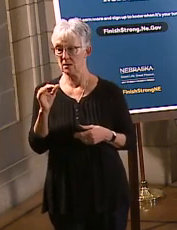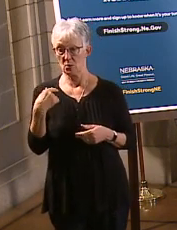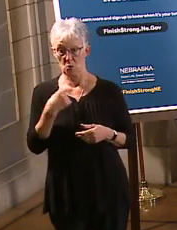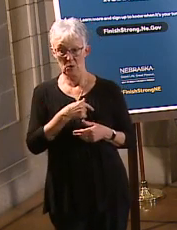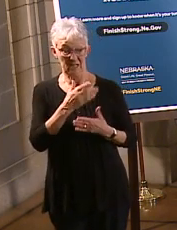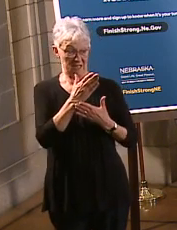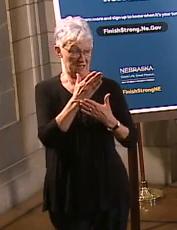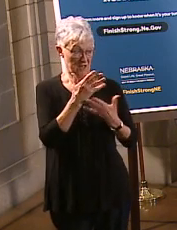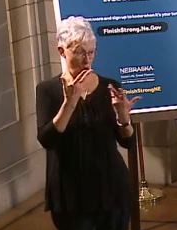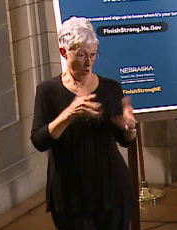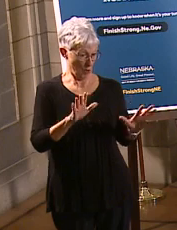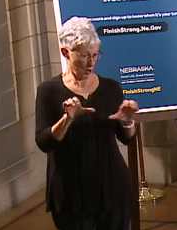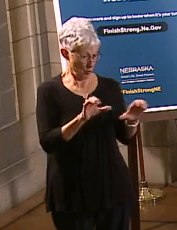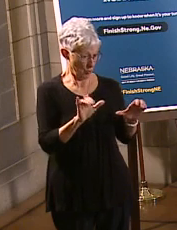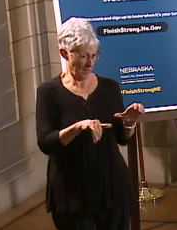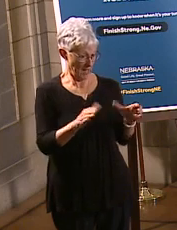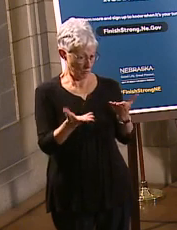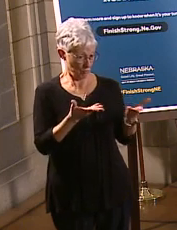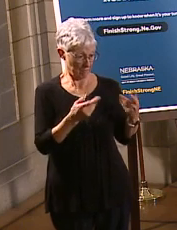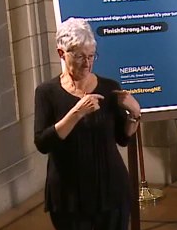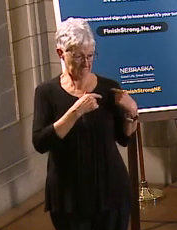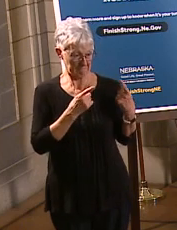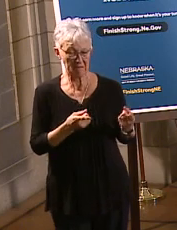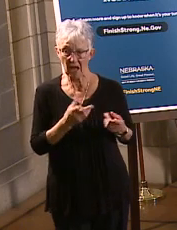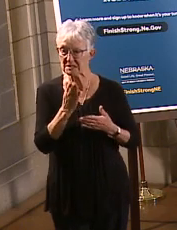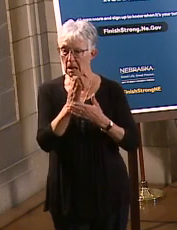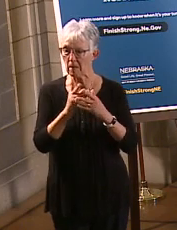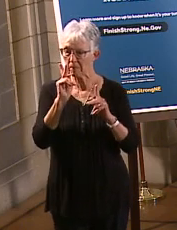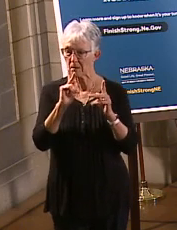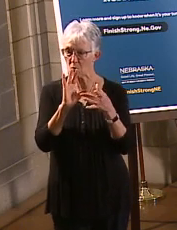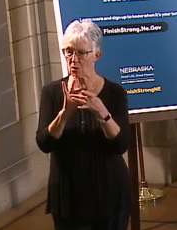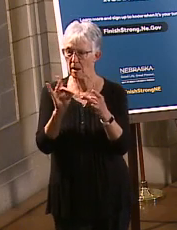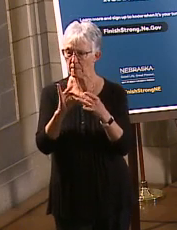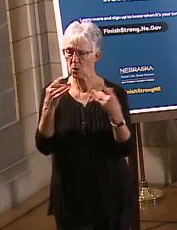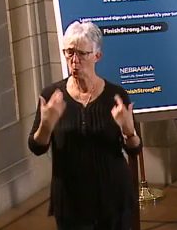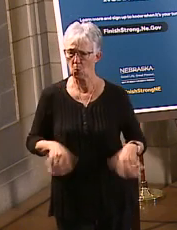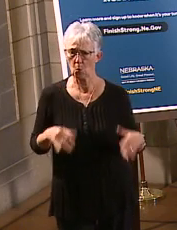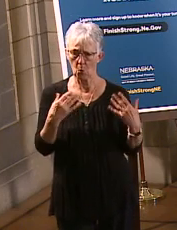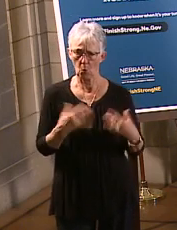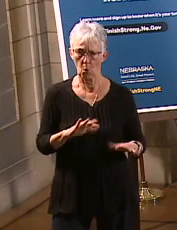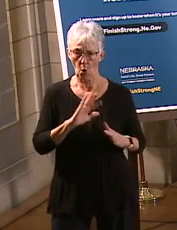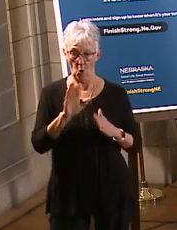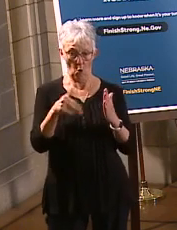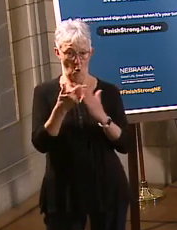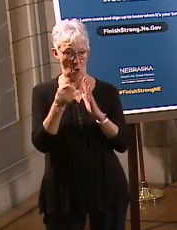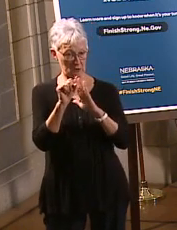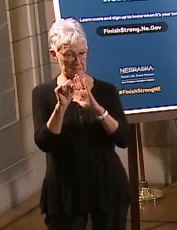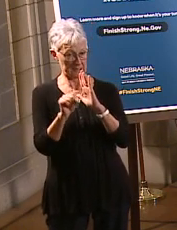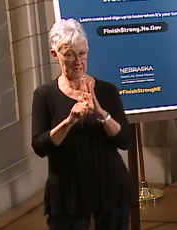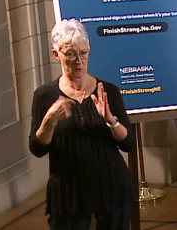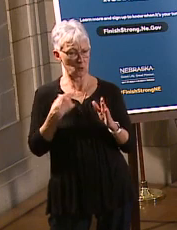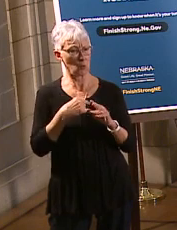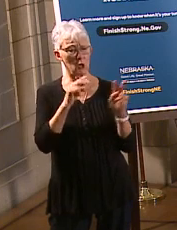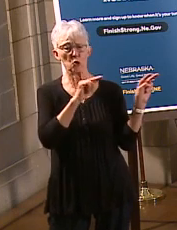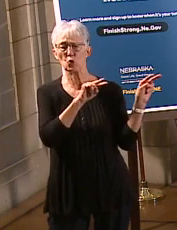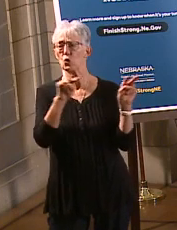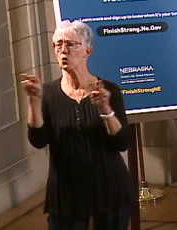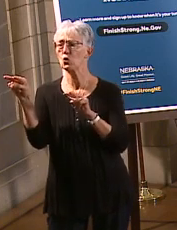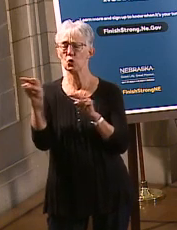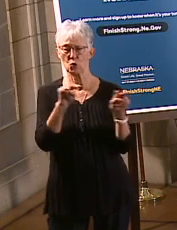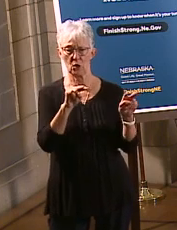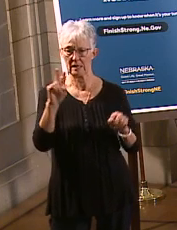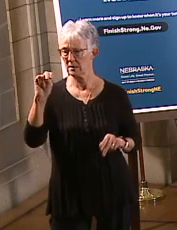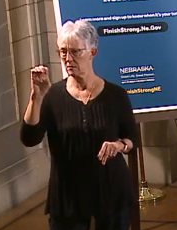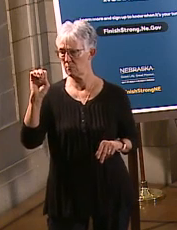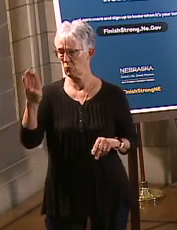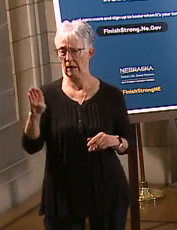from the providers currently using the program. Out of all the states that we file electronically, I would say Nebraska is by far the best site regarding ease